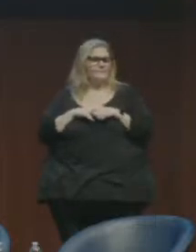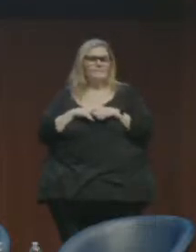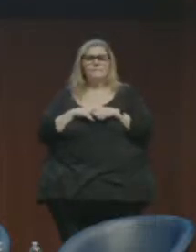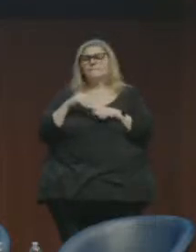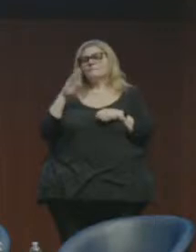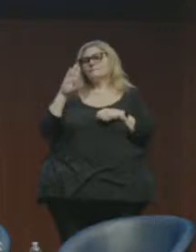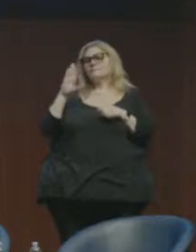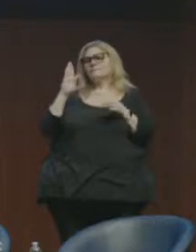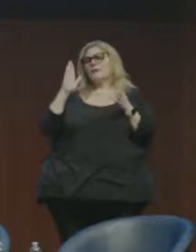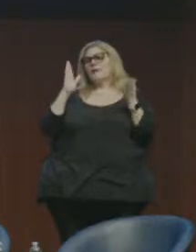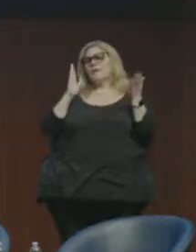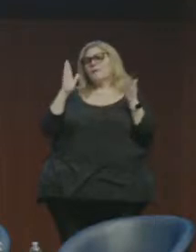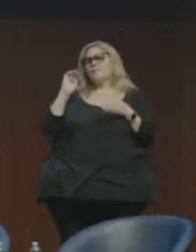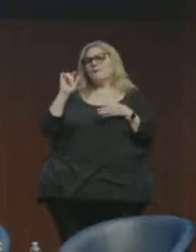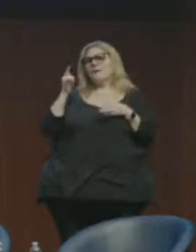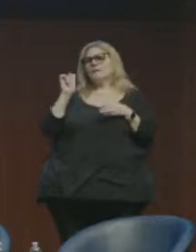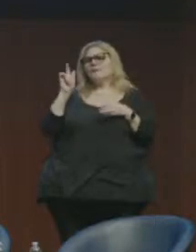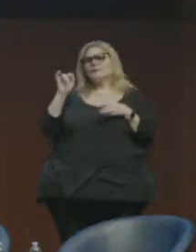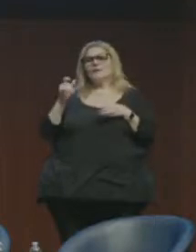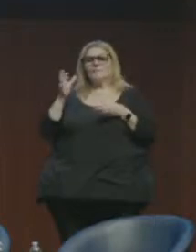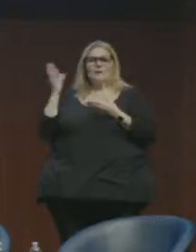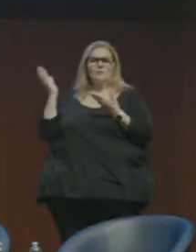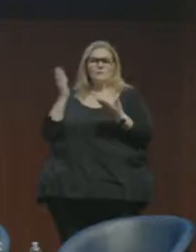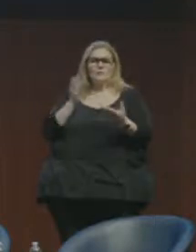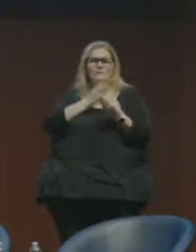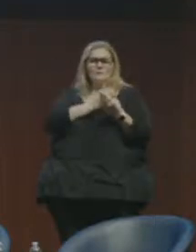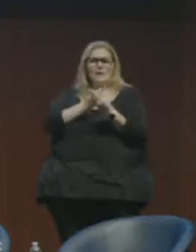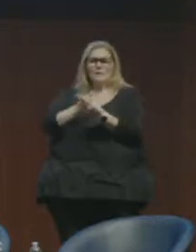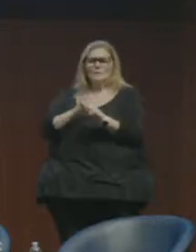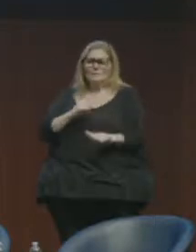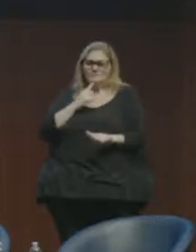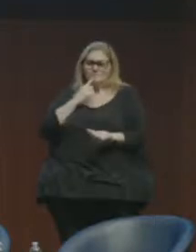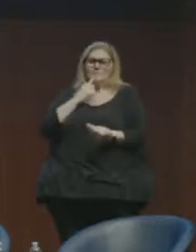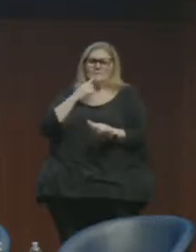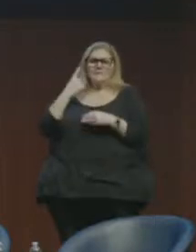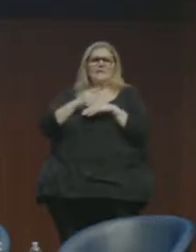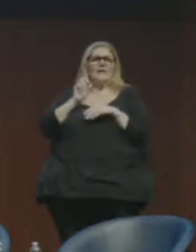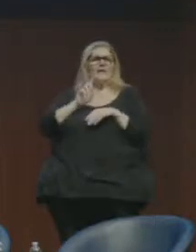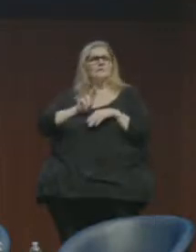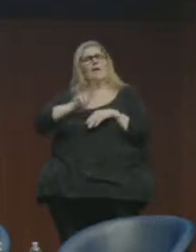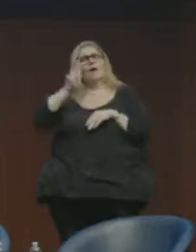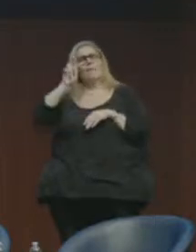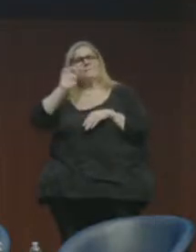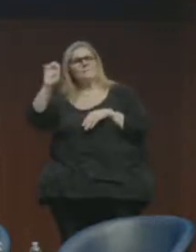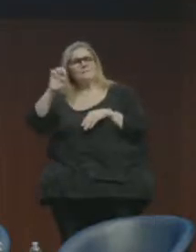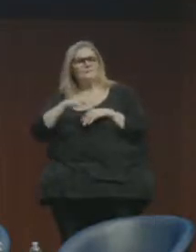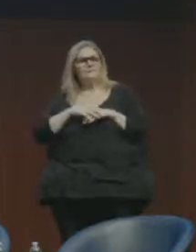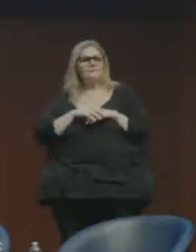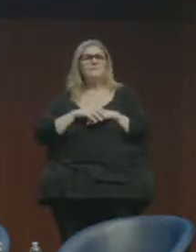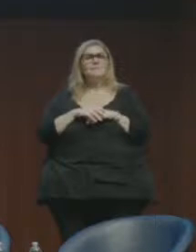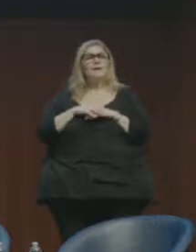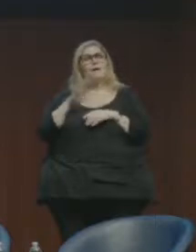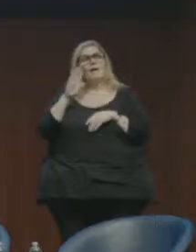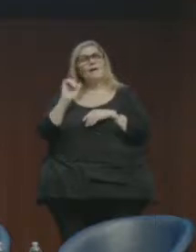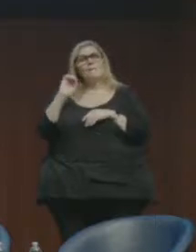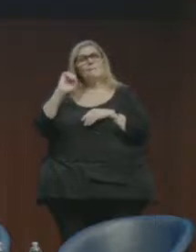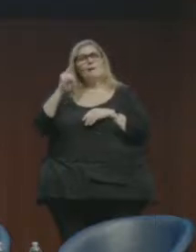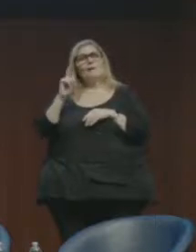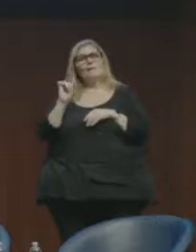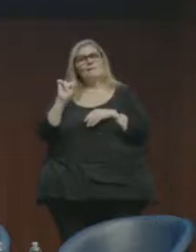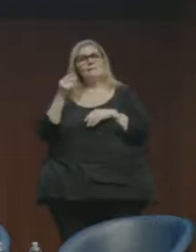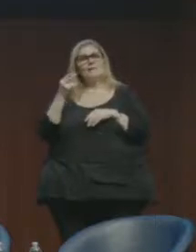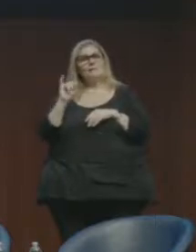Bangladeshi men deliver tacos, bitter days, Upper East Side. Bangladeshi men